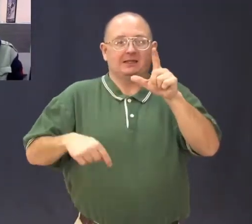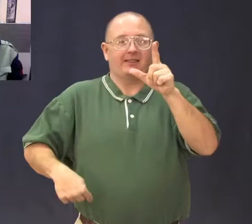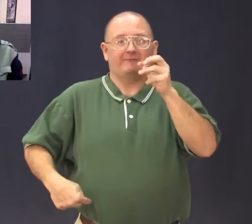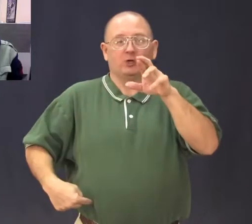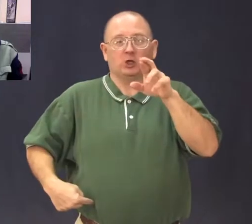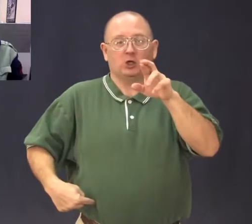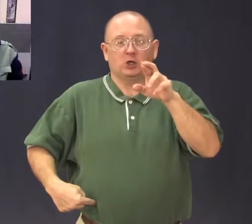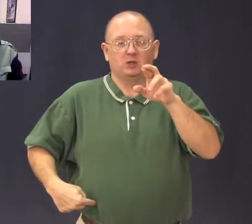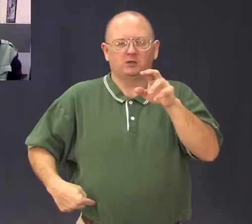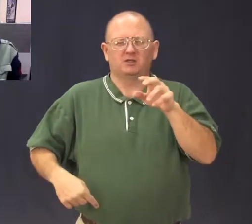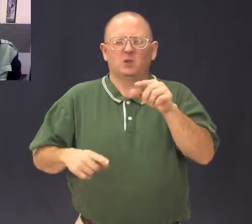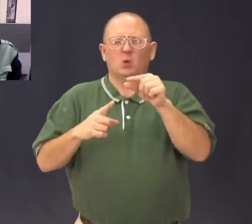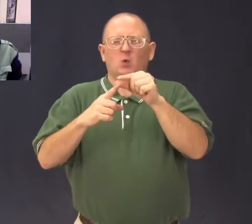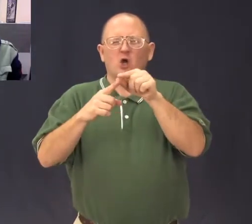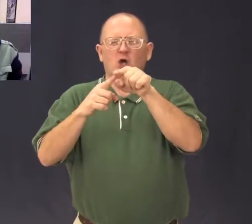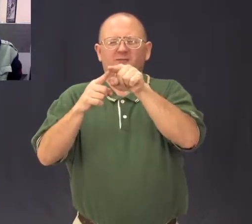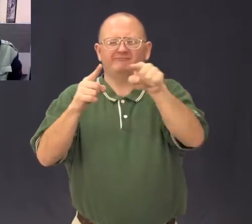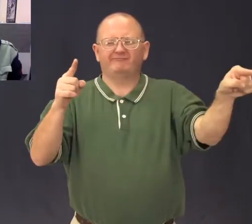In fact, I had